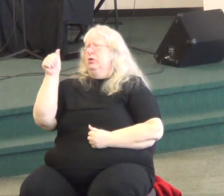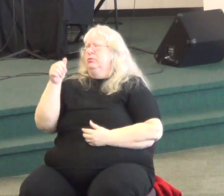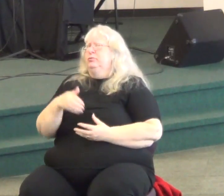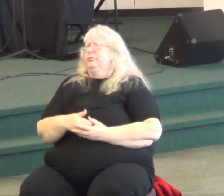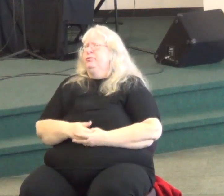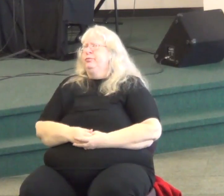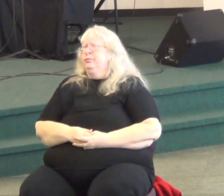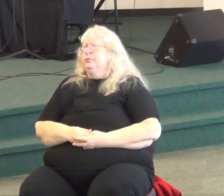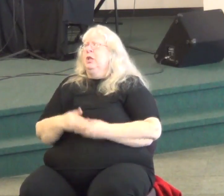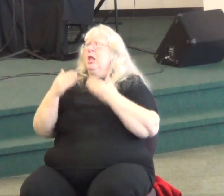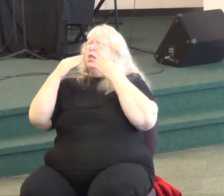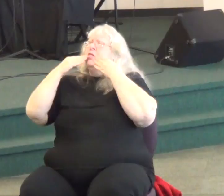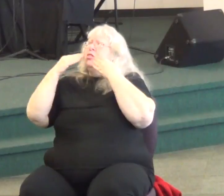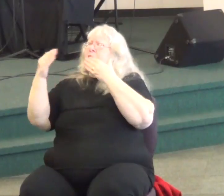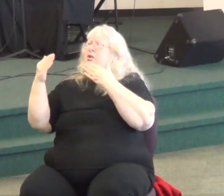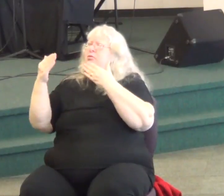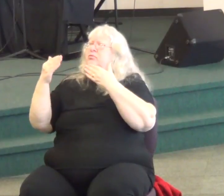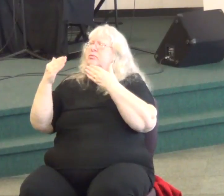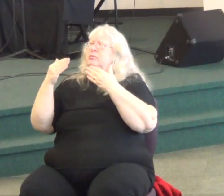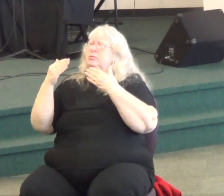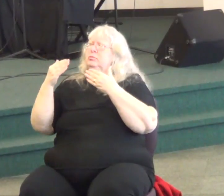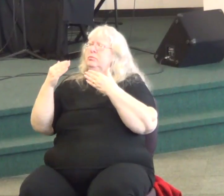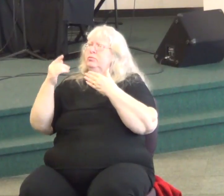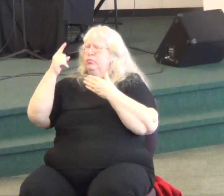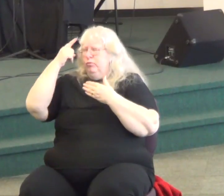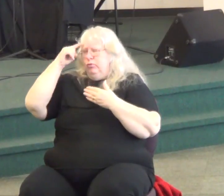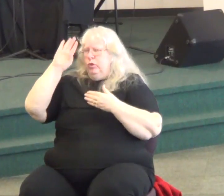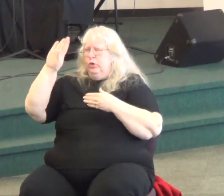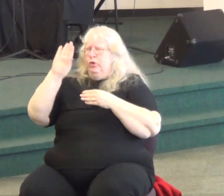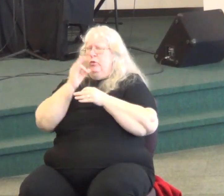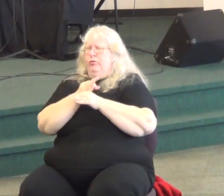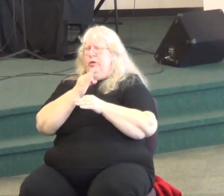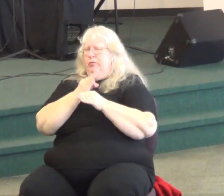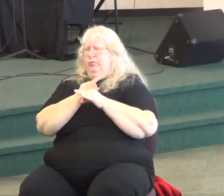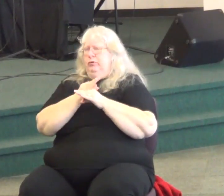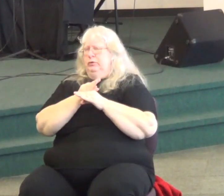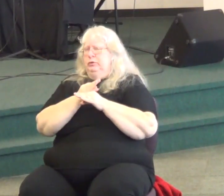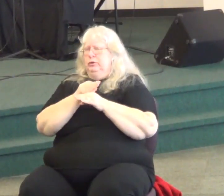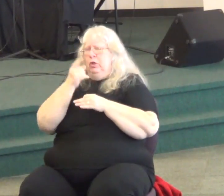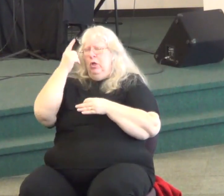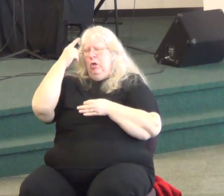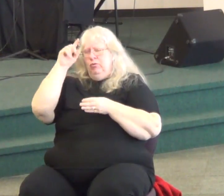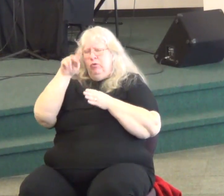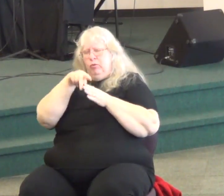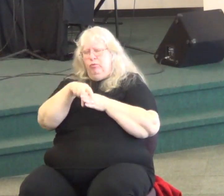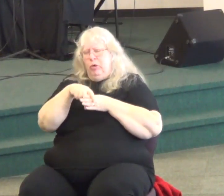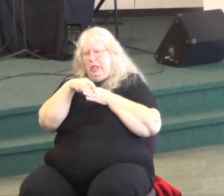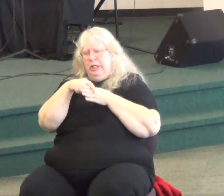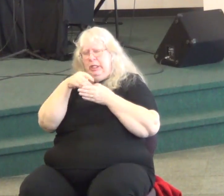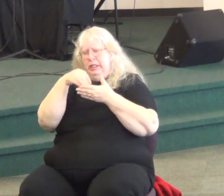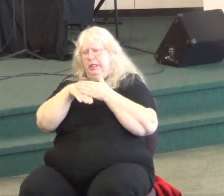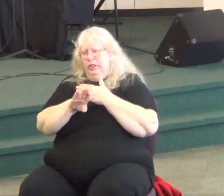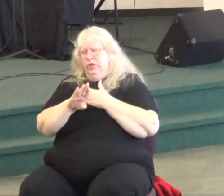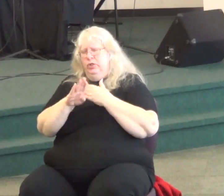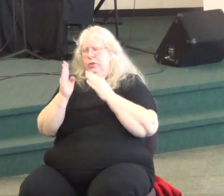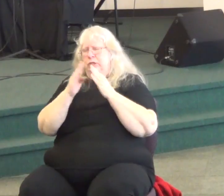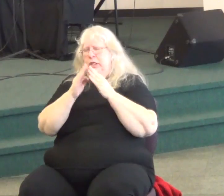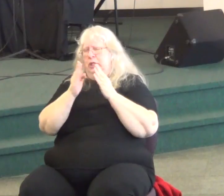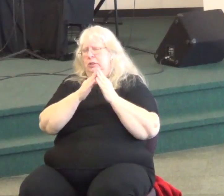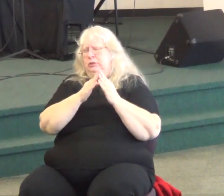Thank you for being faithful and riding into town to get that hornet's nest stirred up